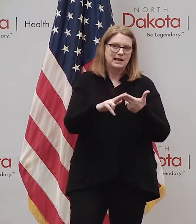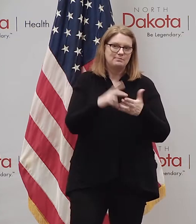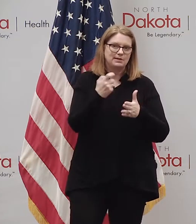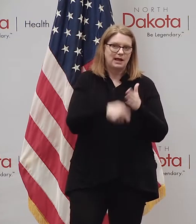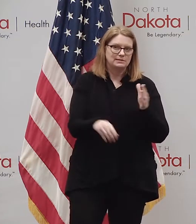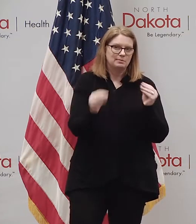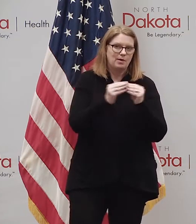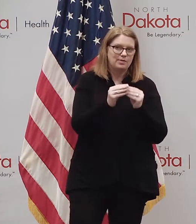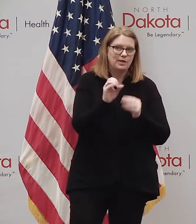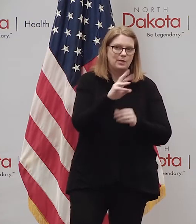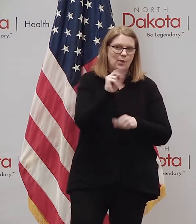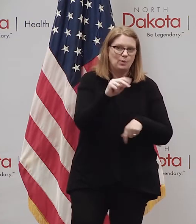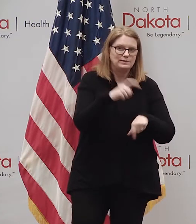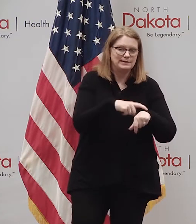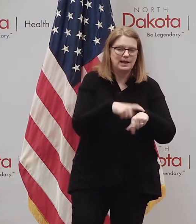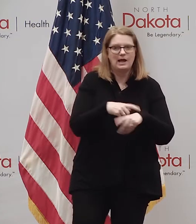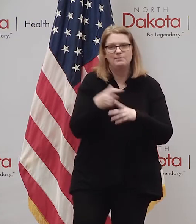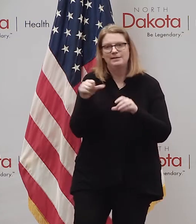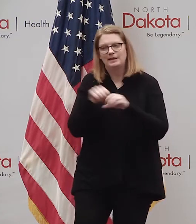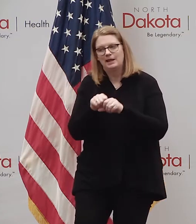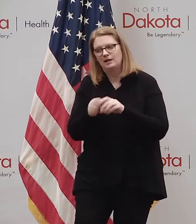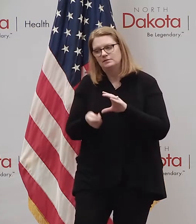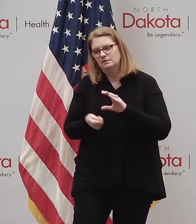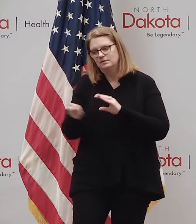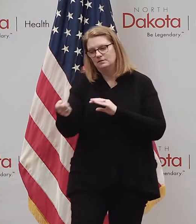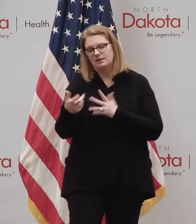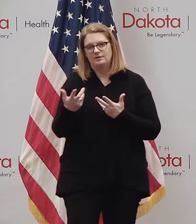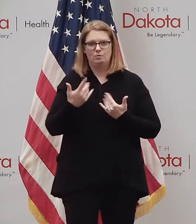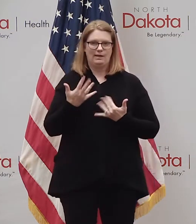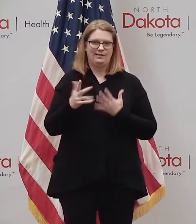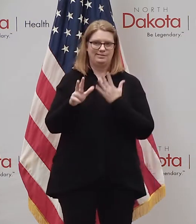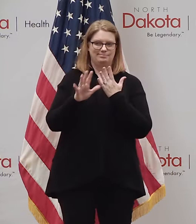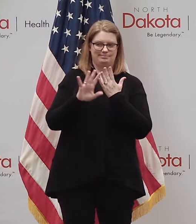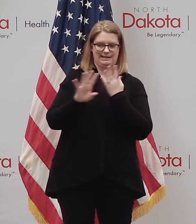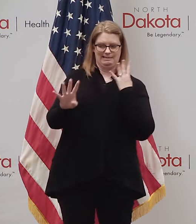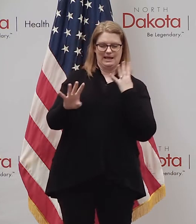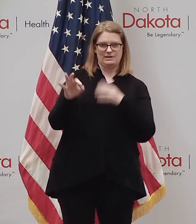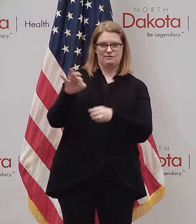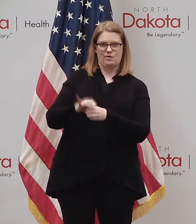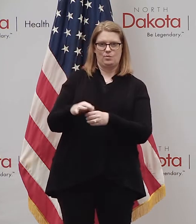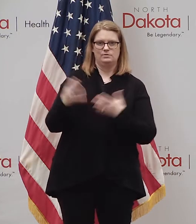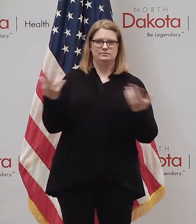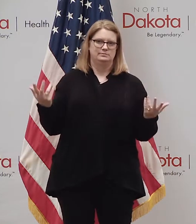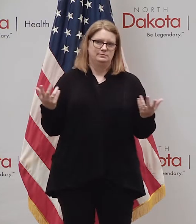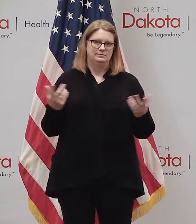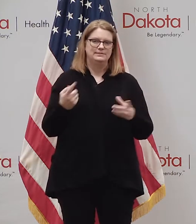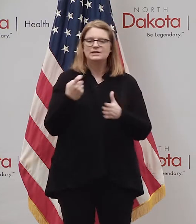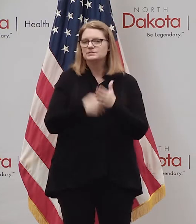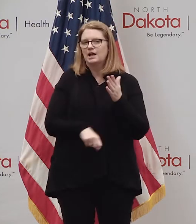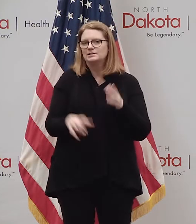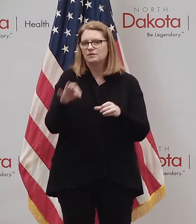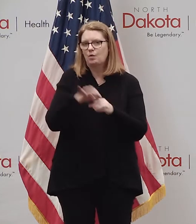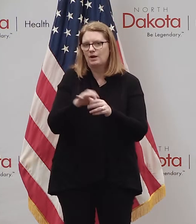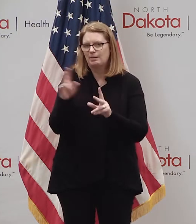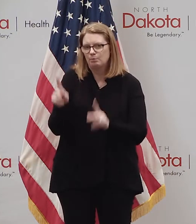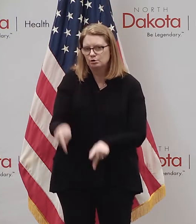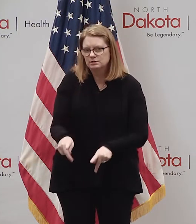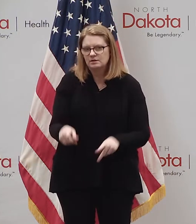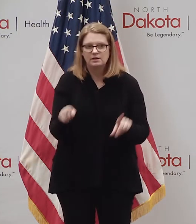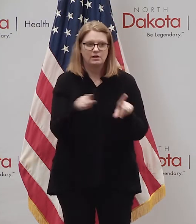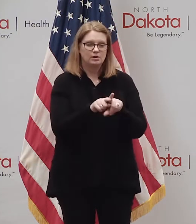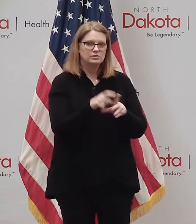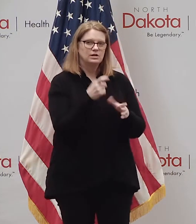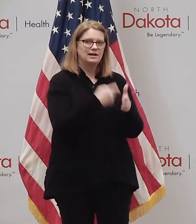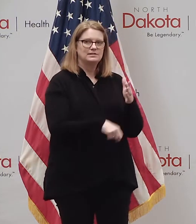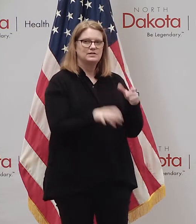the gasoline to drive to the poll and wait in line to vote. But there's cost to voting in person, and there's cost to voting